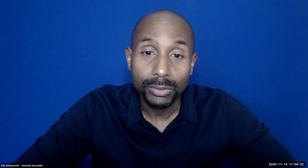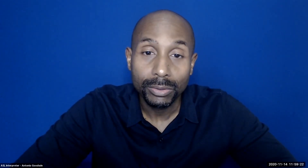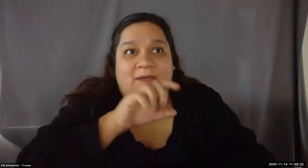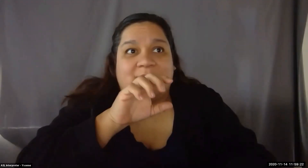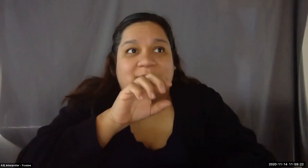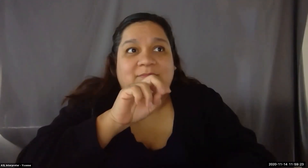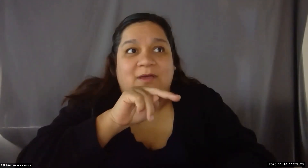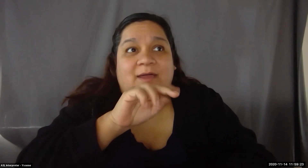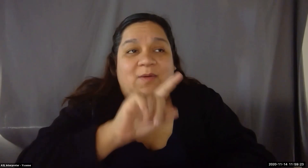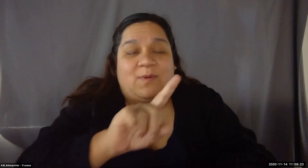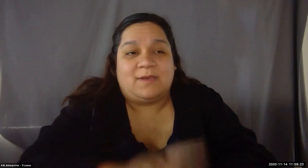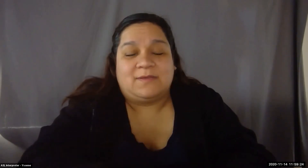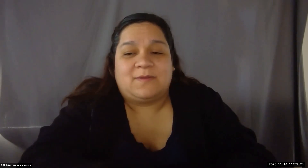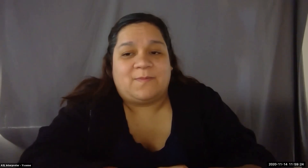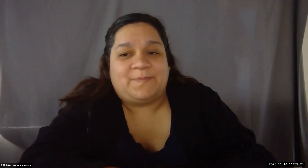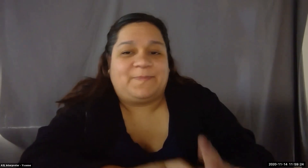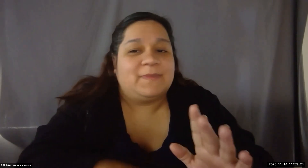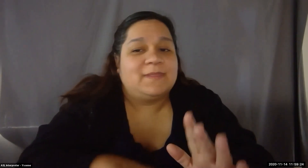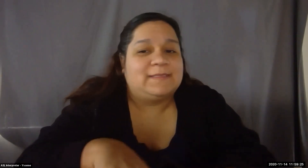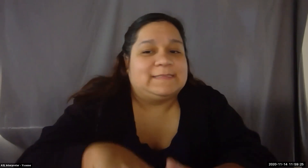Yeah, I'm on at 1.